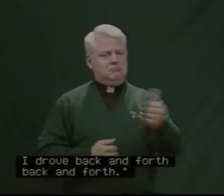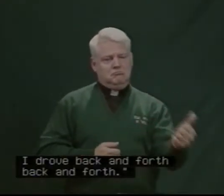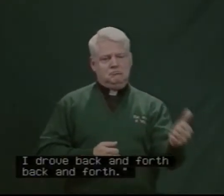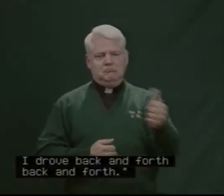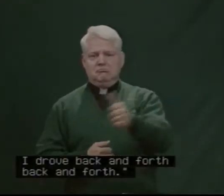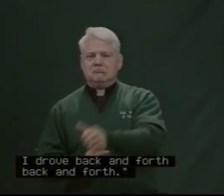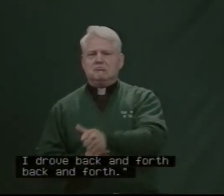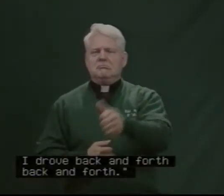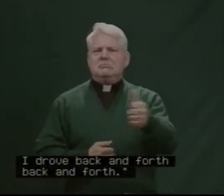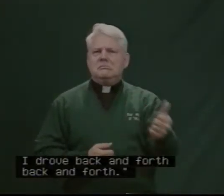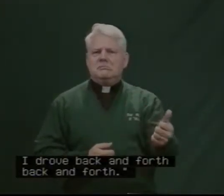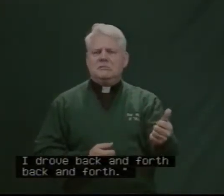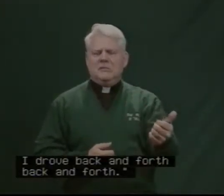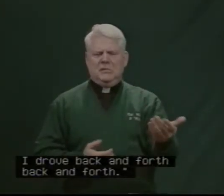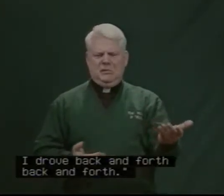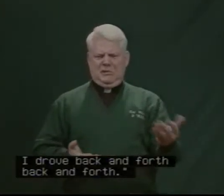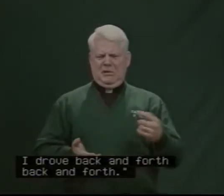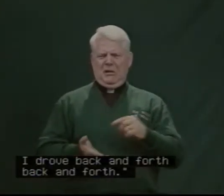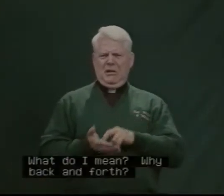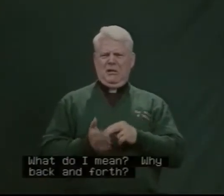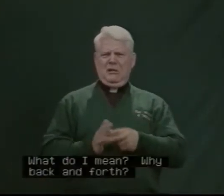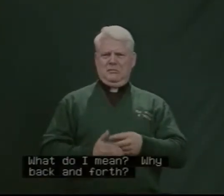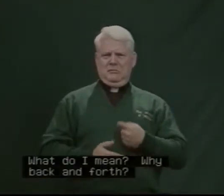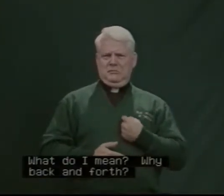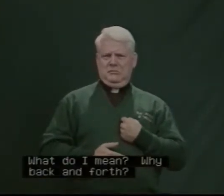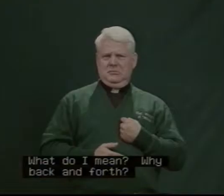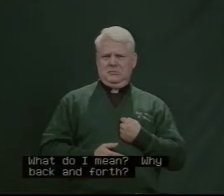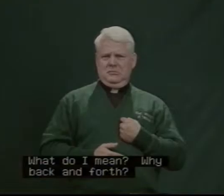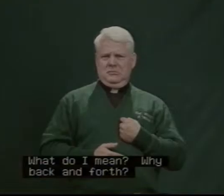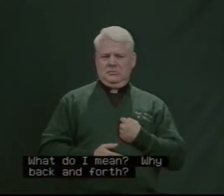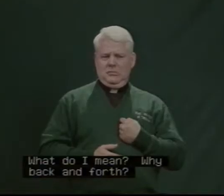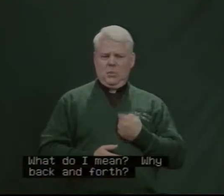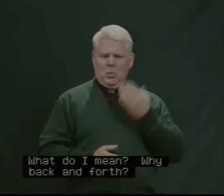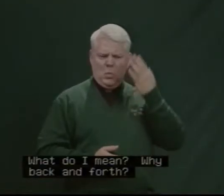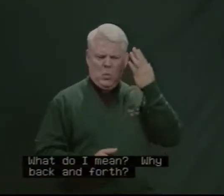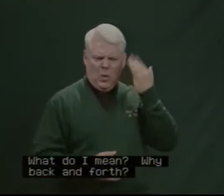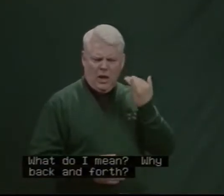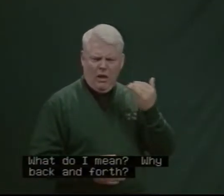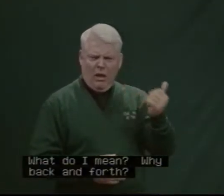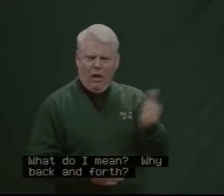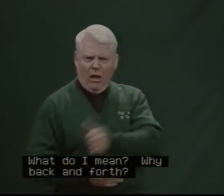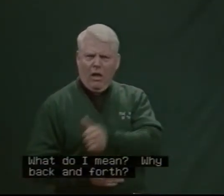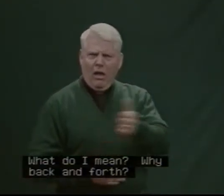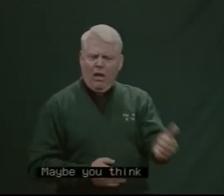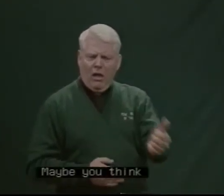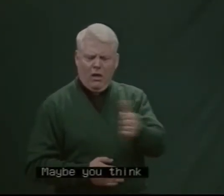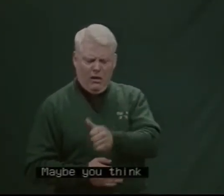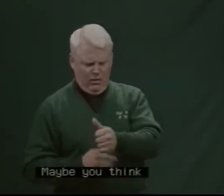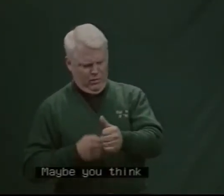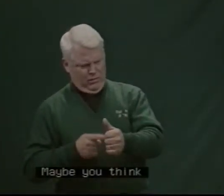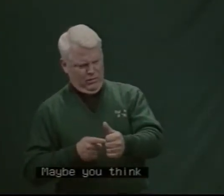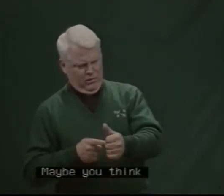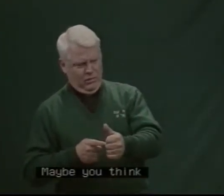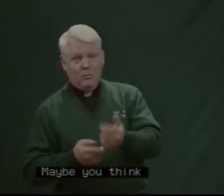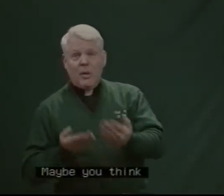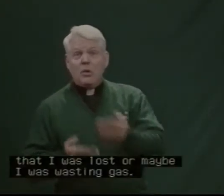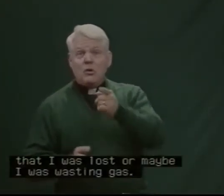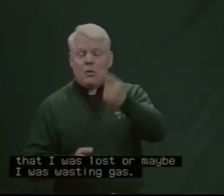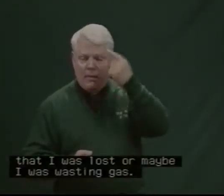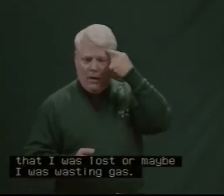forth, back and forth. What do I mean? Why, back and forth? Maybe